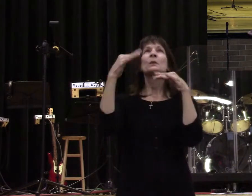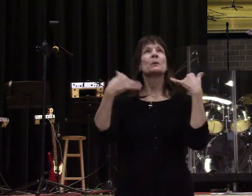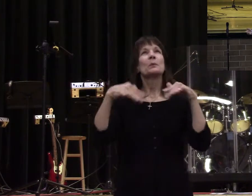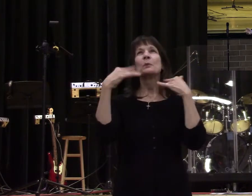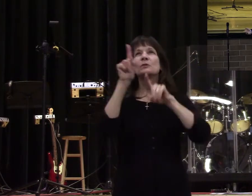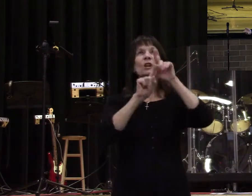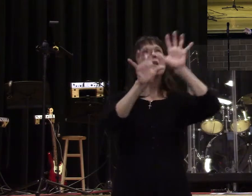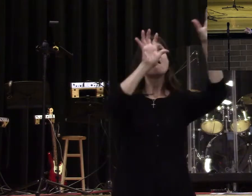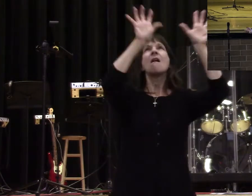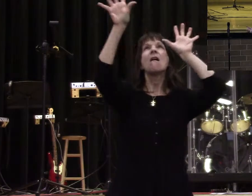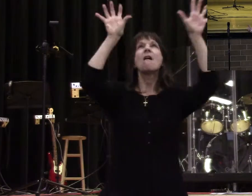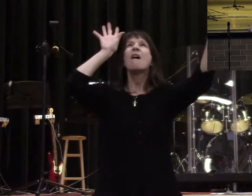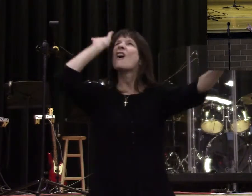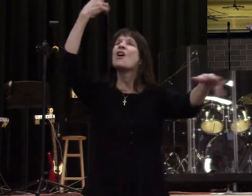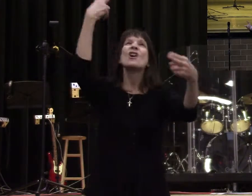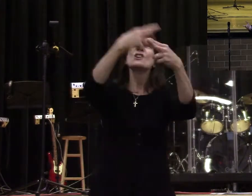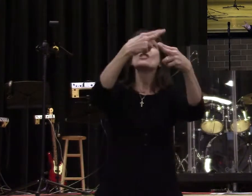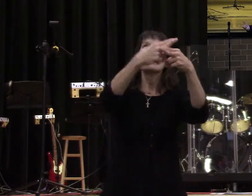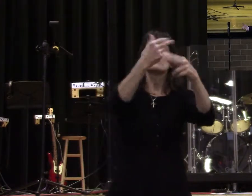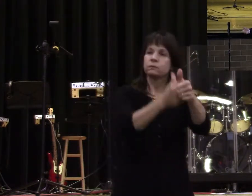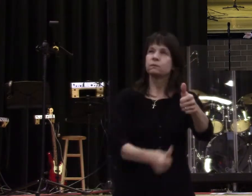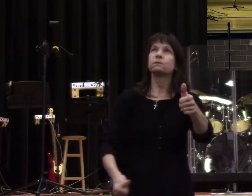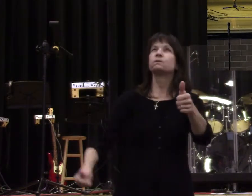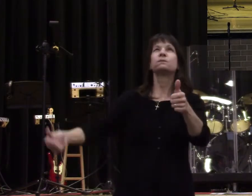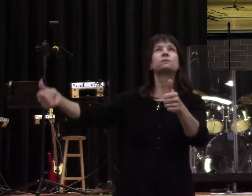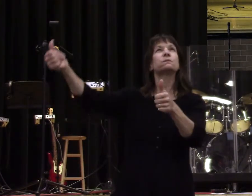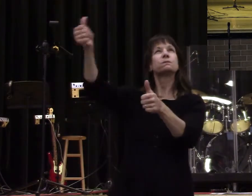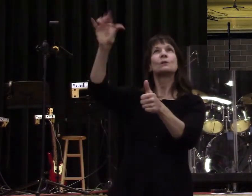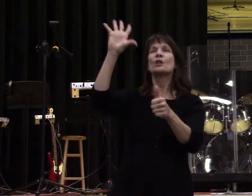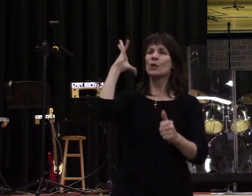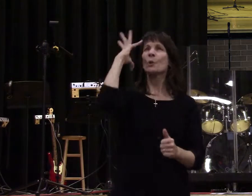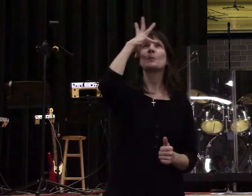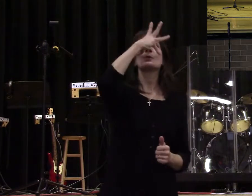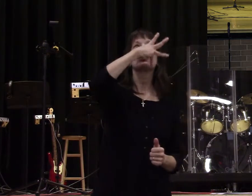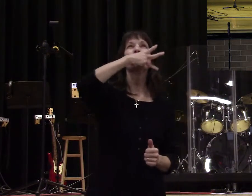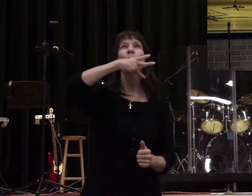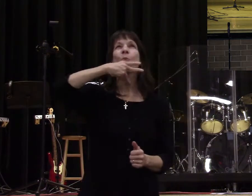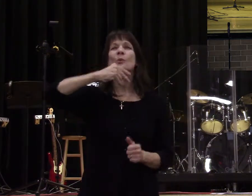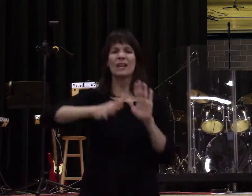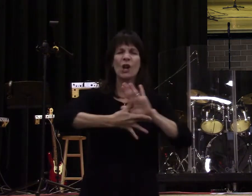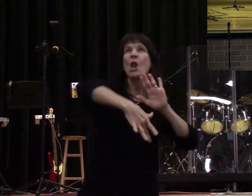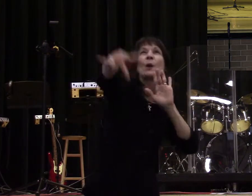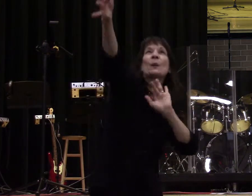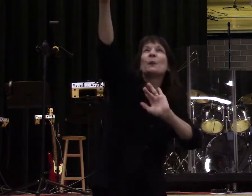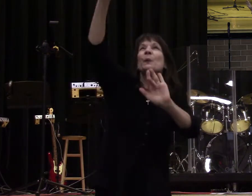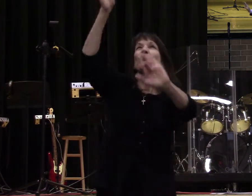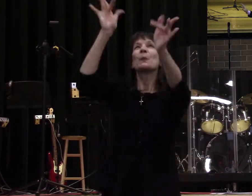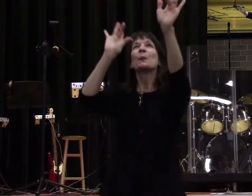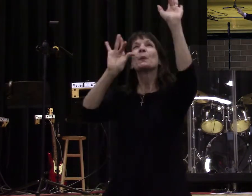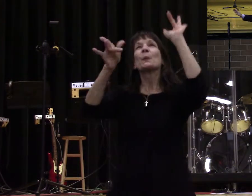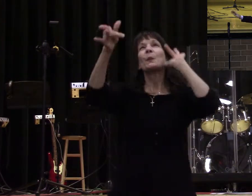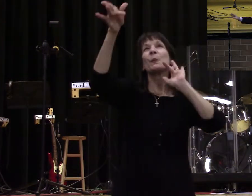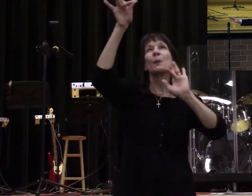your name. Your name is above all the earth. Your beauty and your splendor shines." And he put